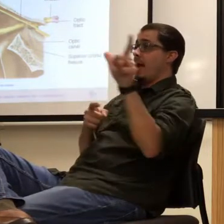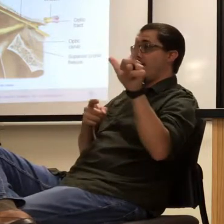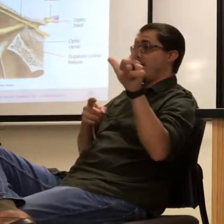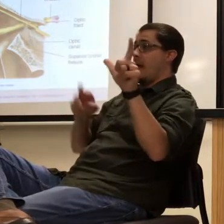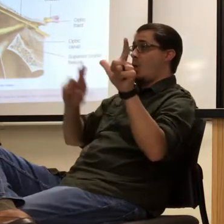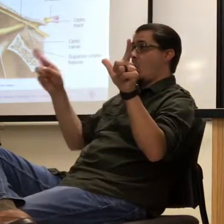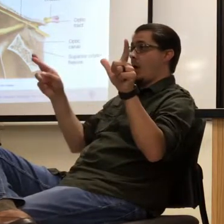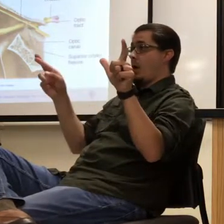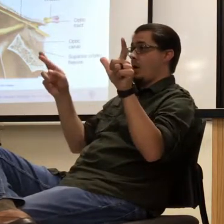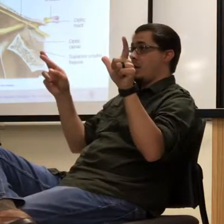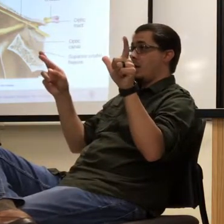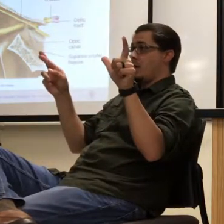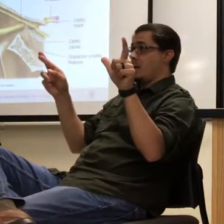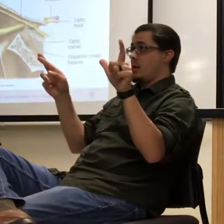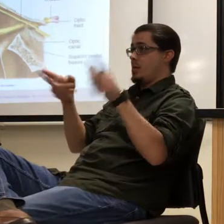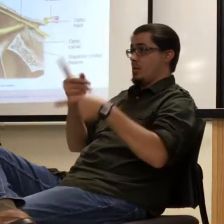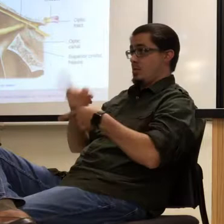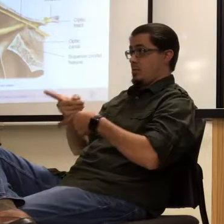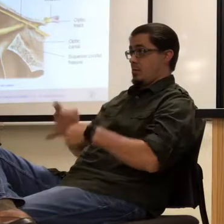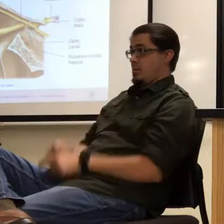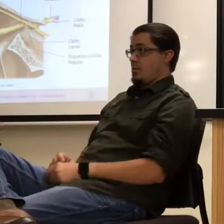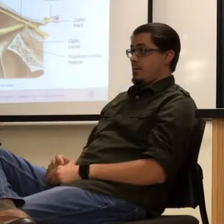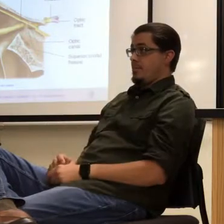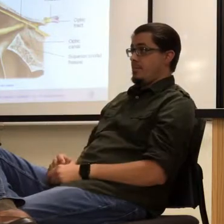from both visual fields, right and left.